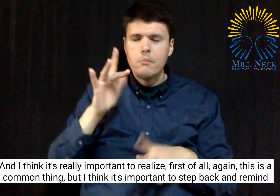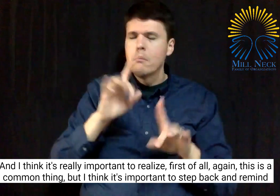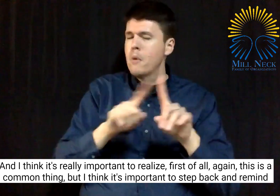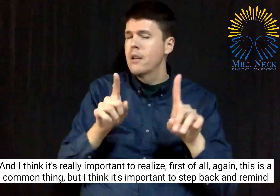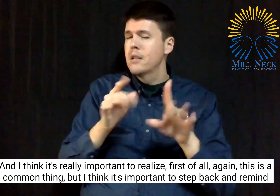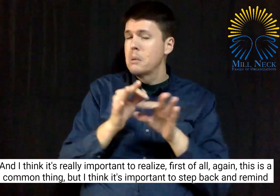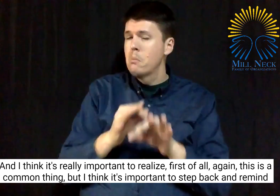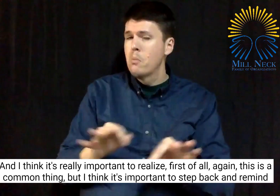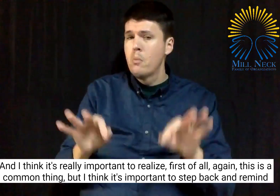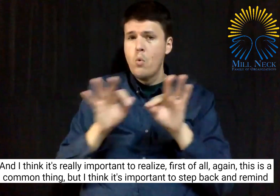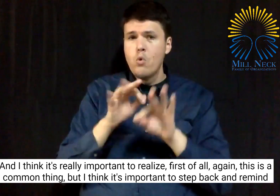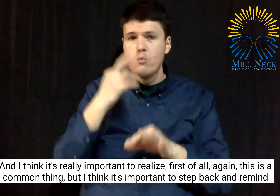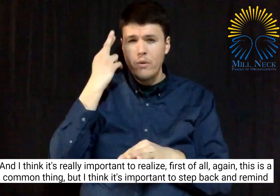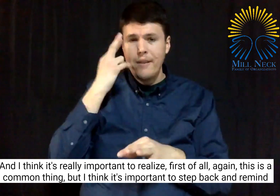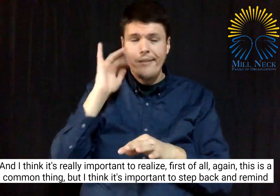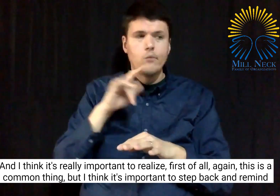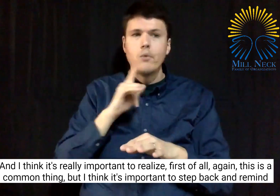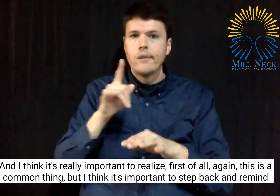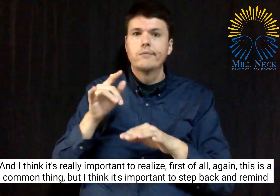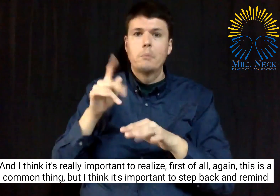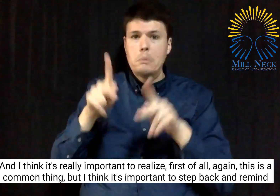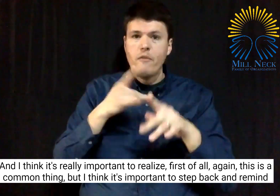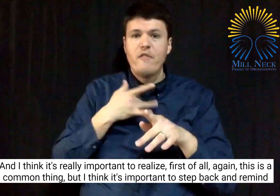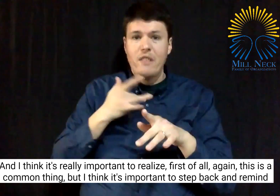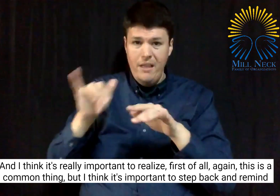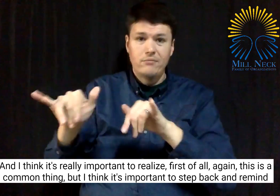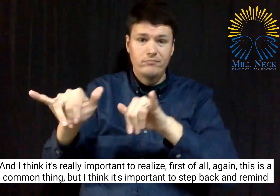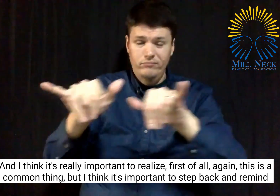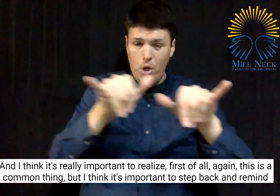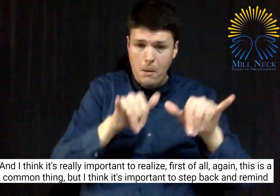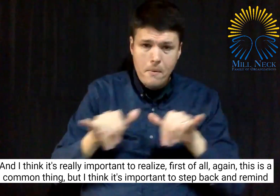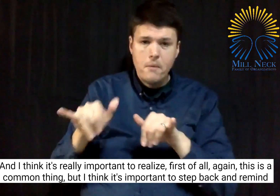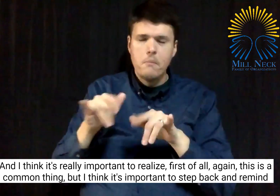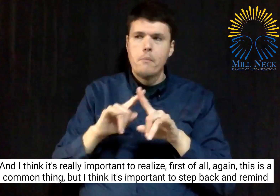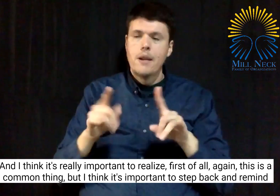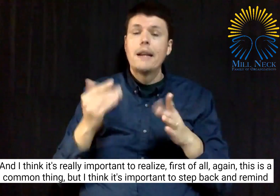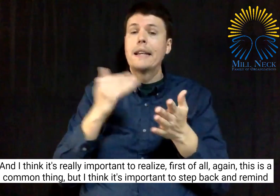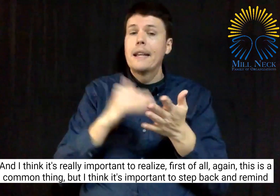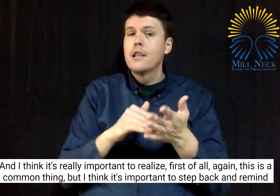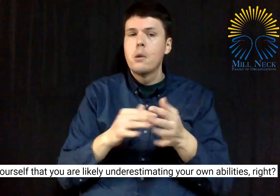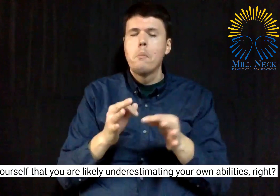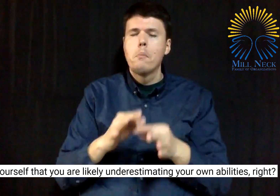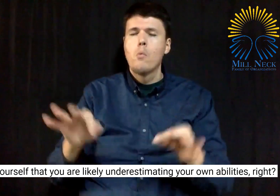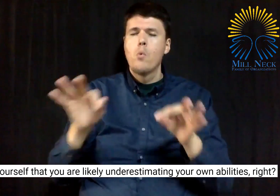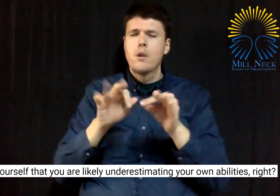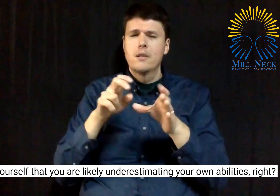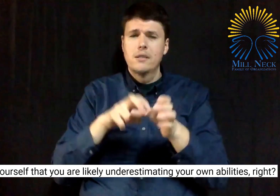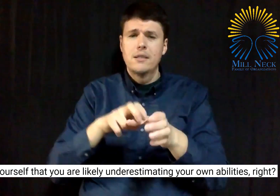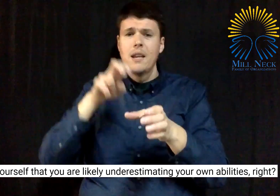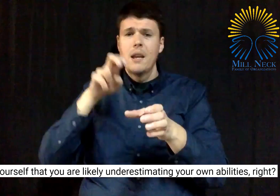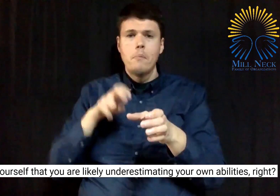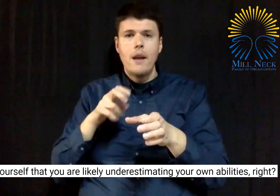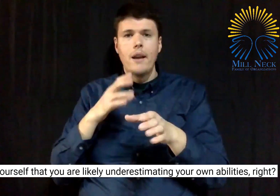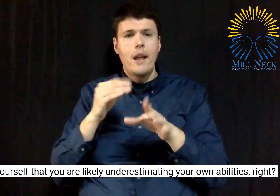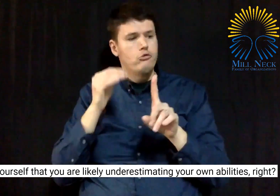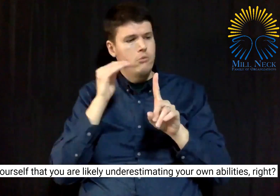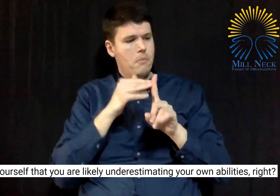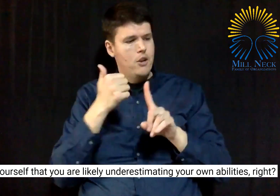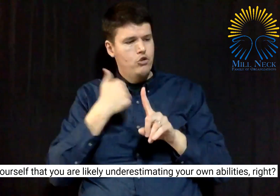again, that this is a common thing, but I think it's important to step back and remind yourself that you are likely underestimating your own